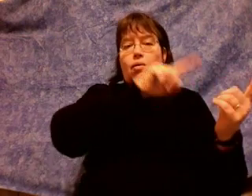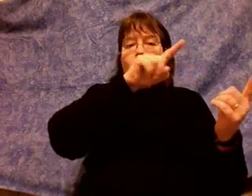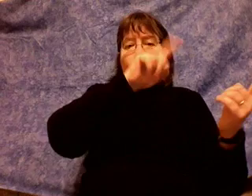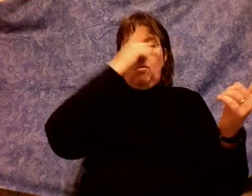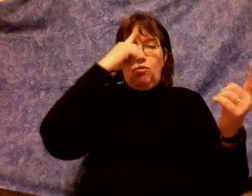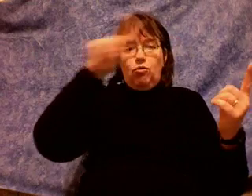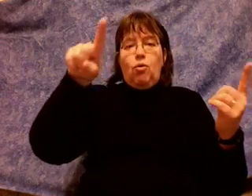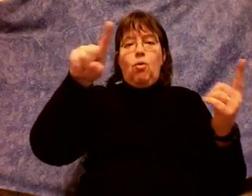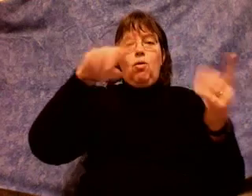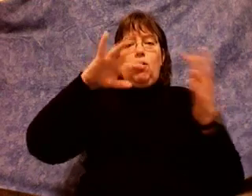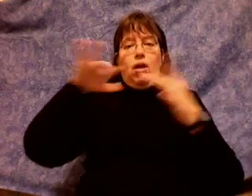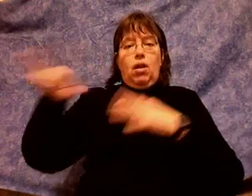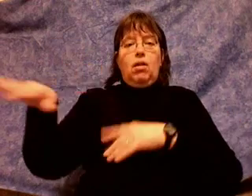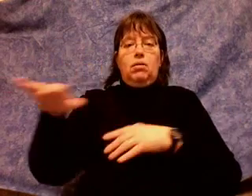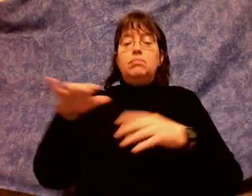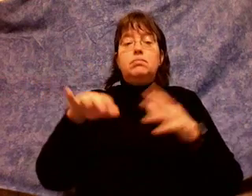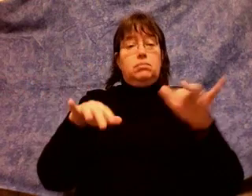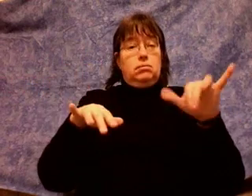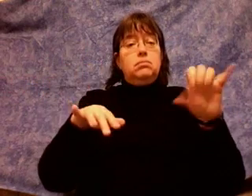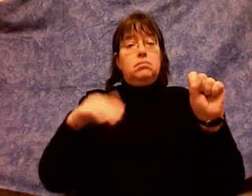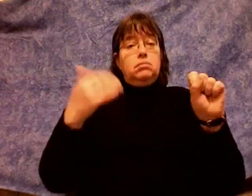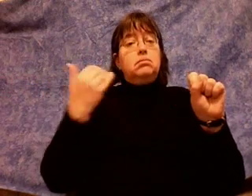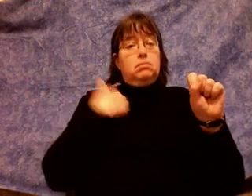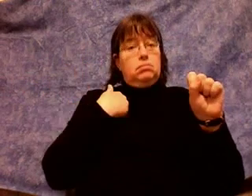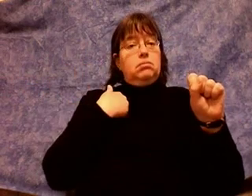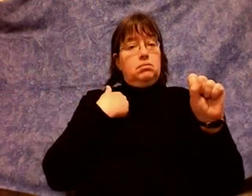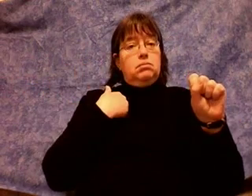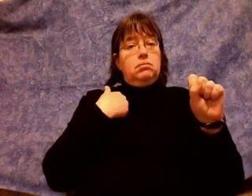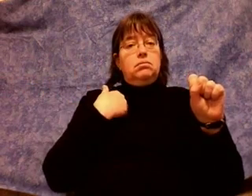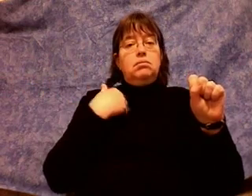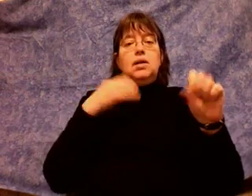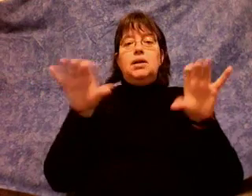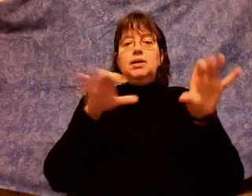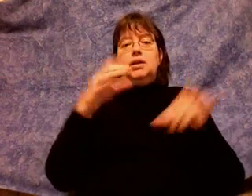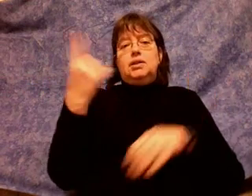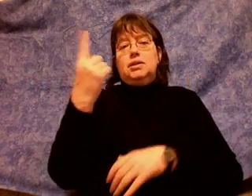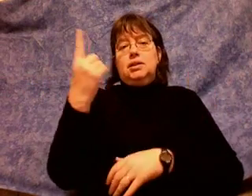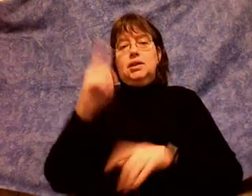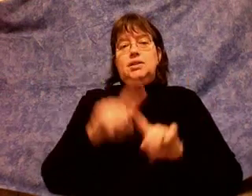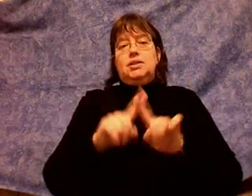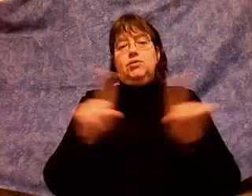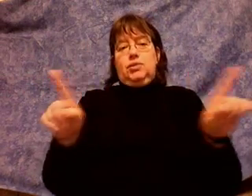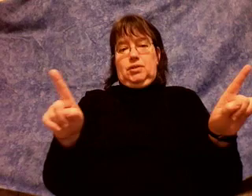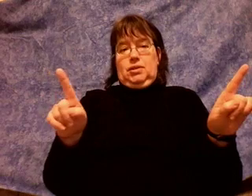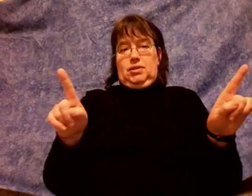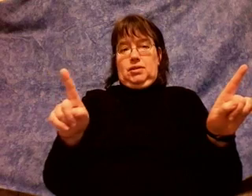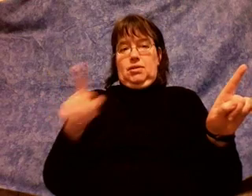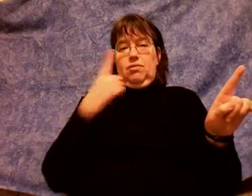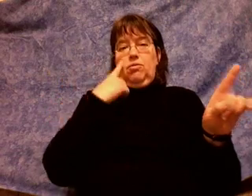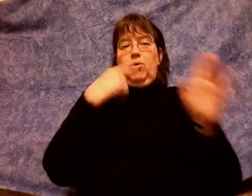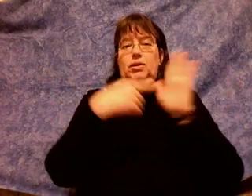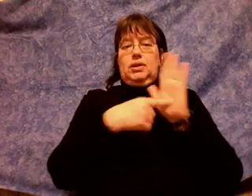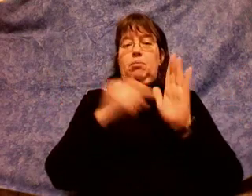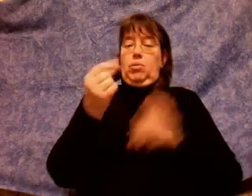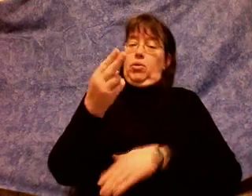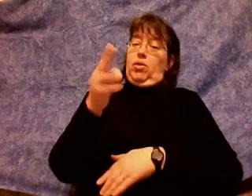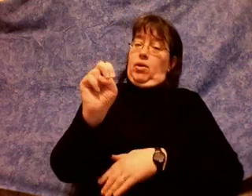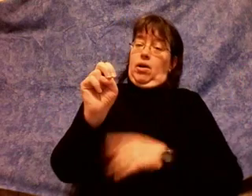there, or here, or for. Well, yes, ASL does have those things, but they're done differently.